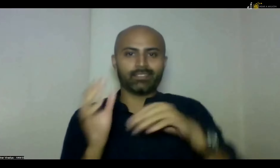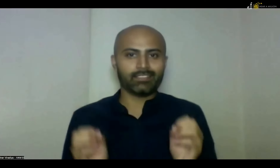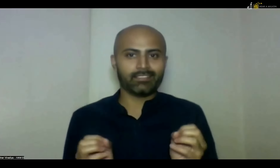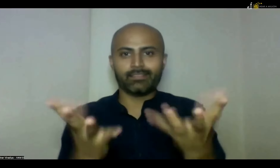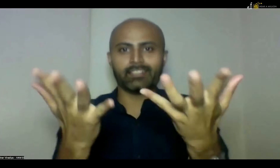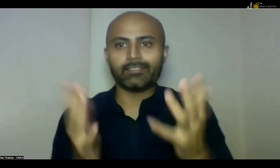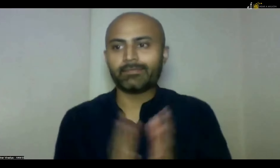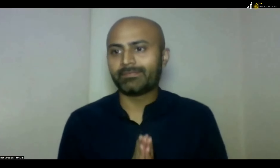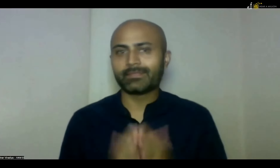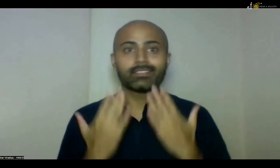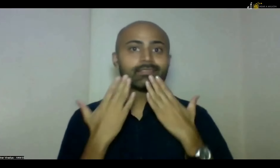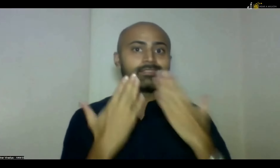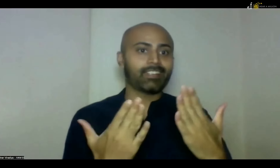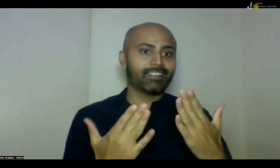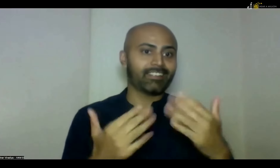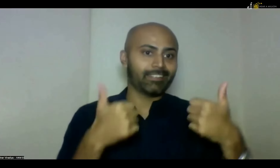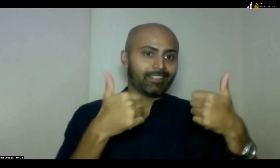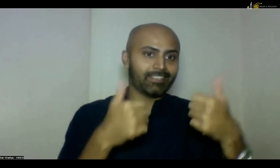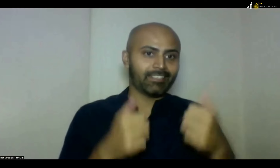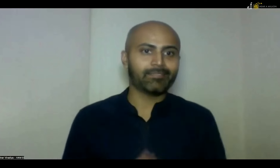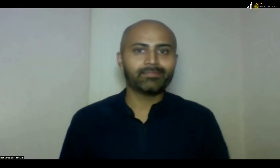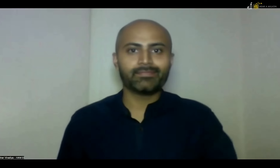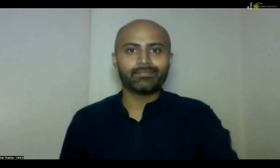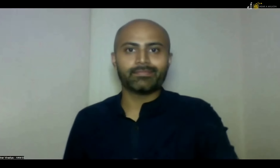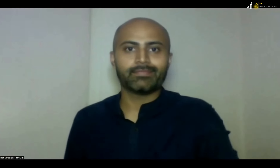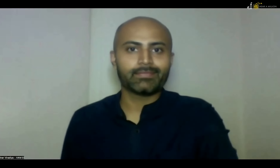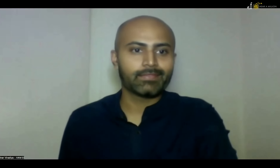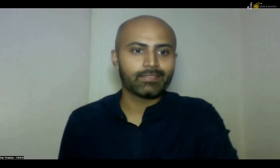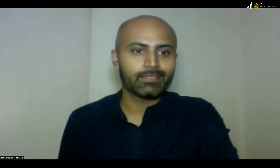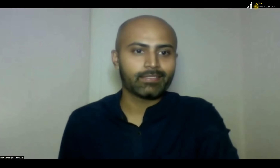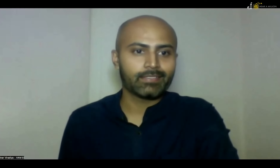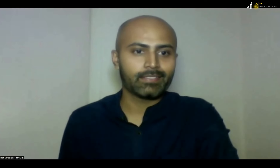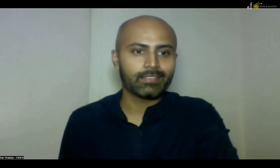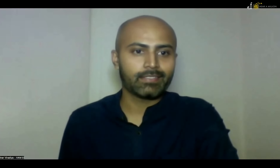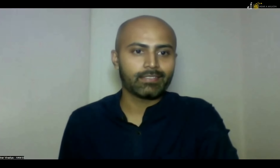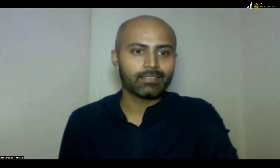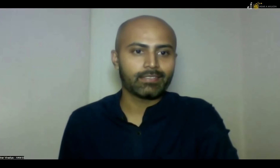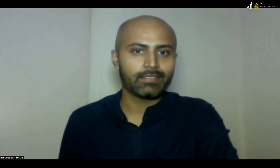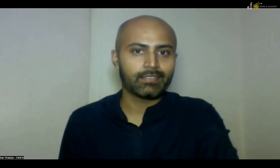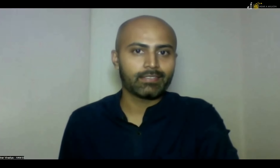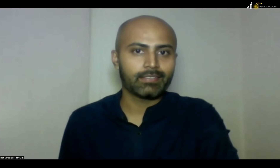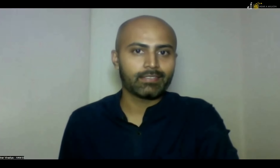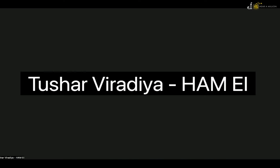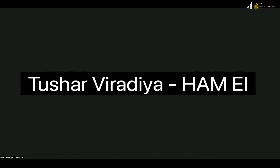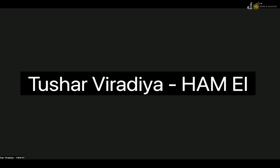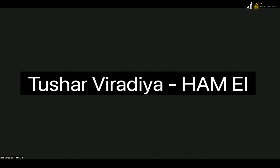be planning that in the future. So you can start filling up the form. Thank you so much.